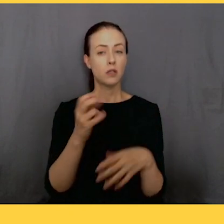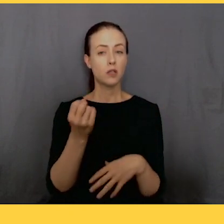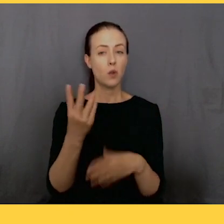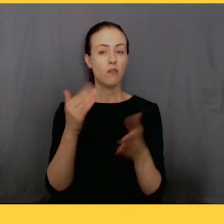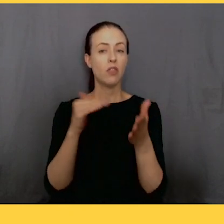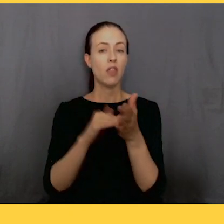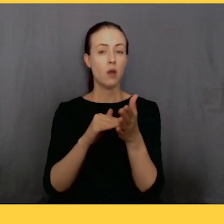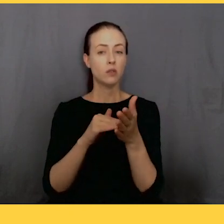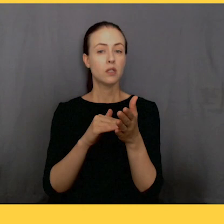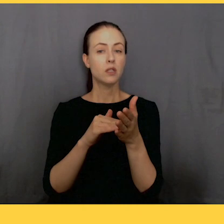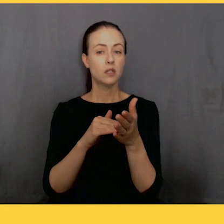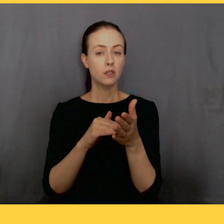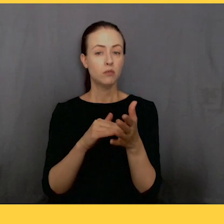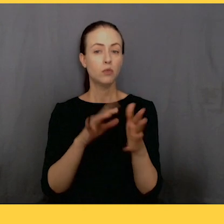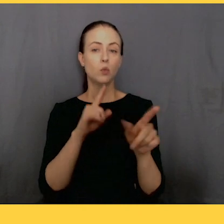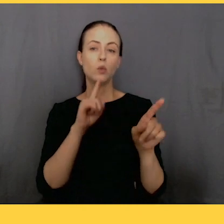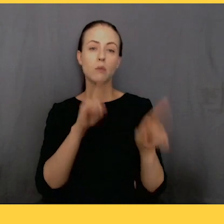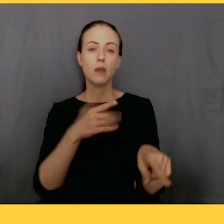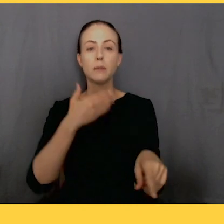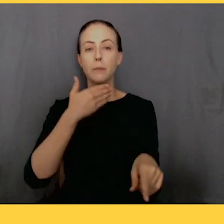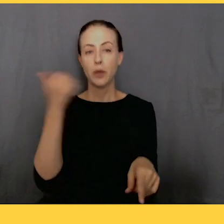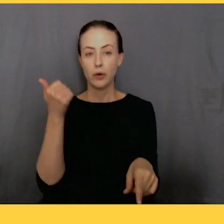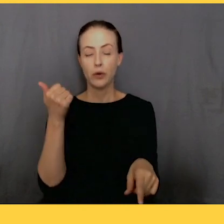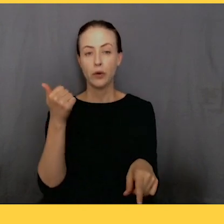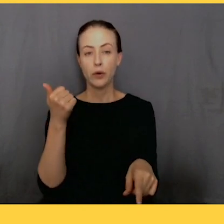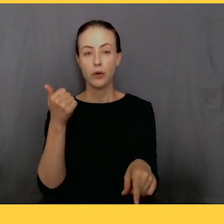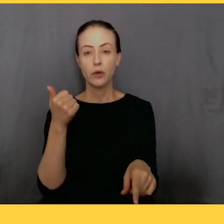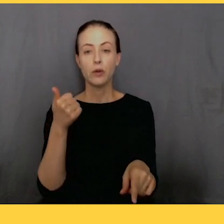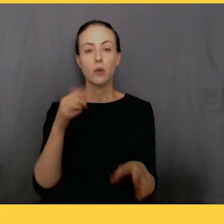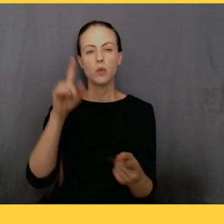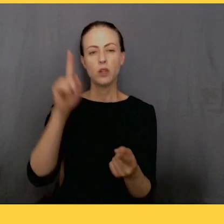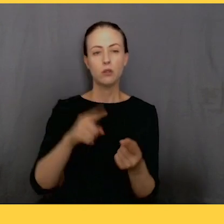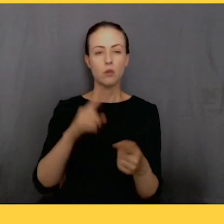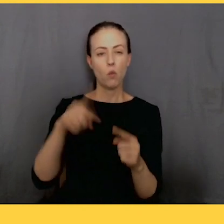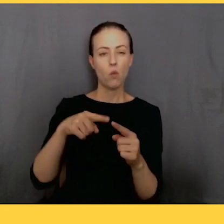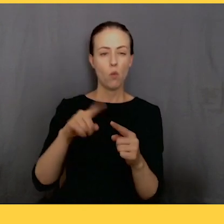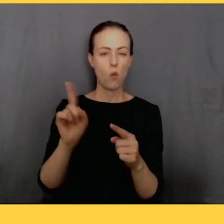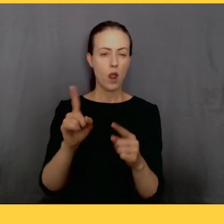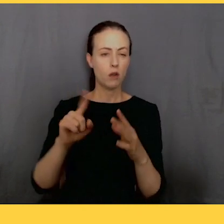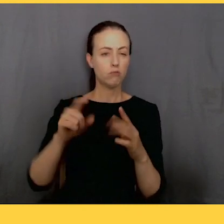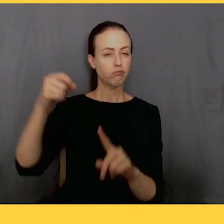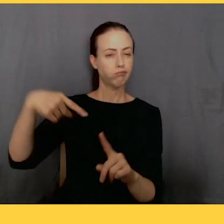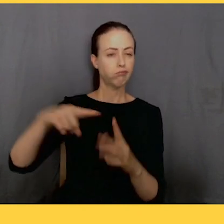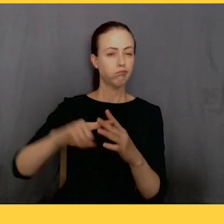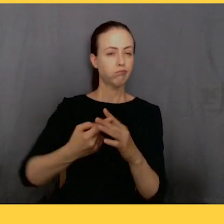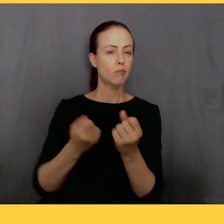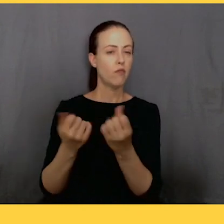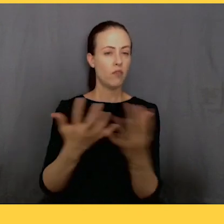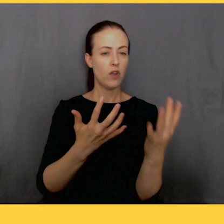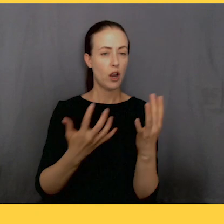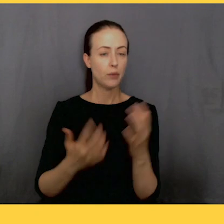respond to these type of conditions to reduce the source of ignitions. And we're continuing to conduct inspections in